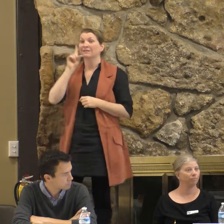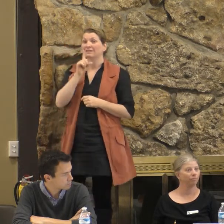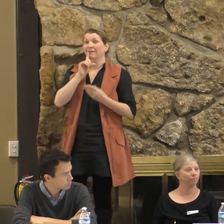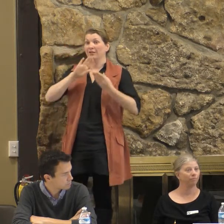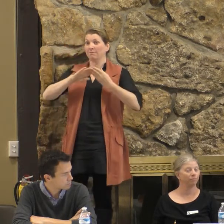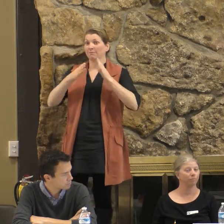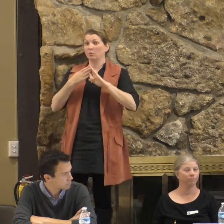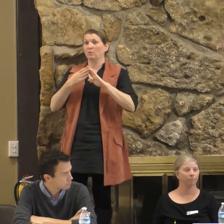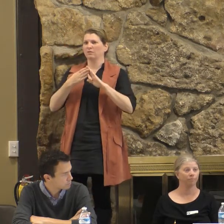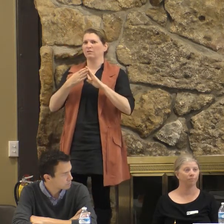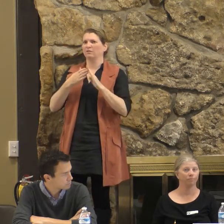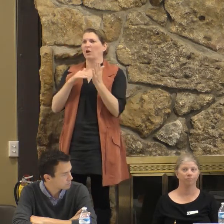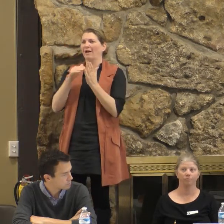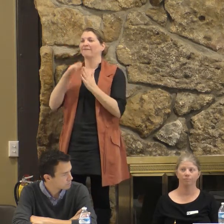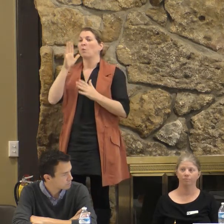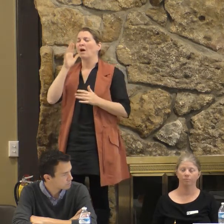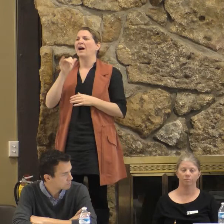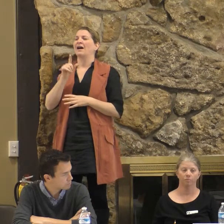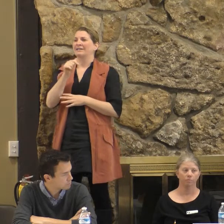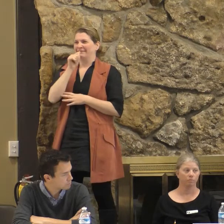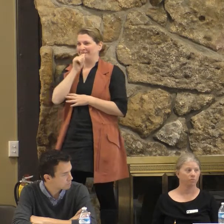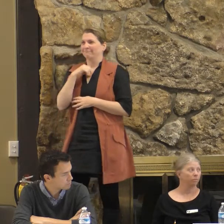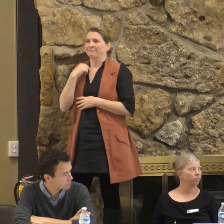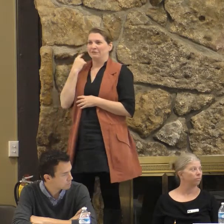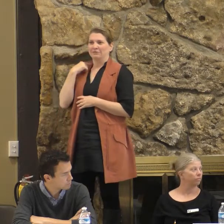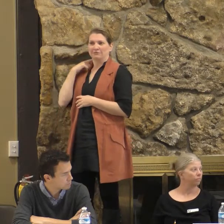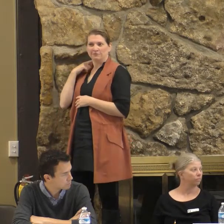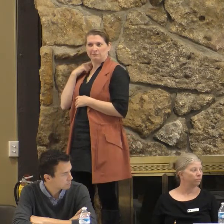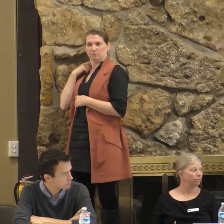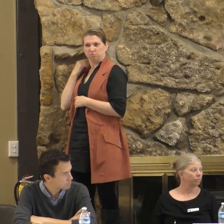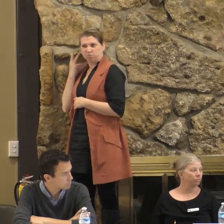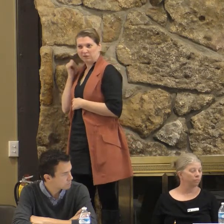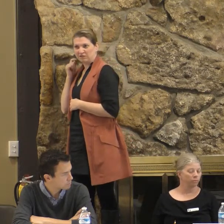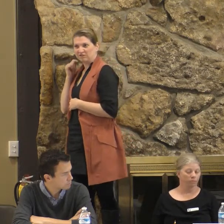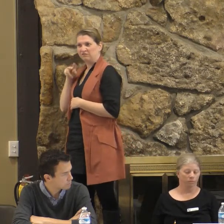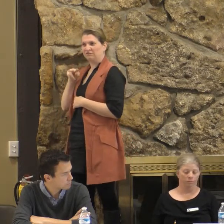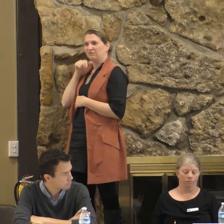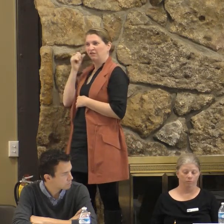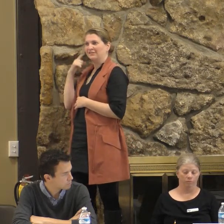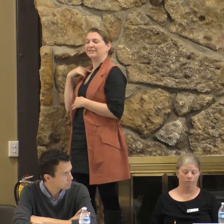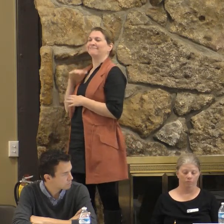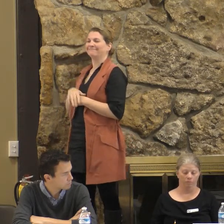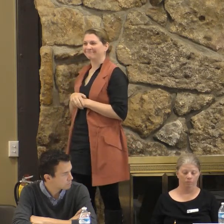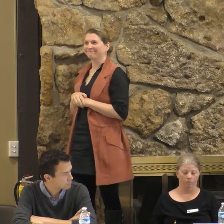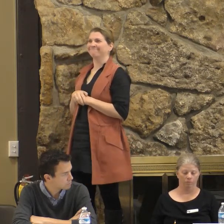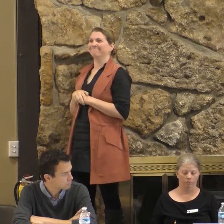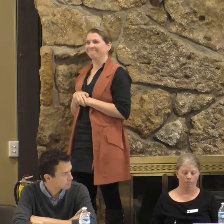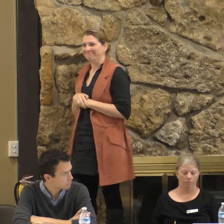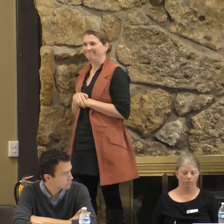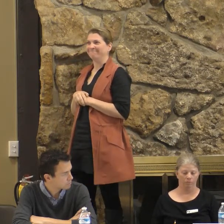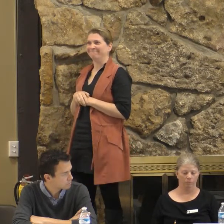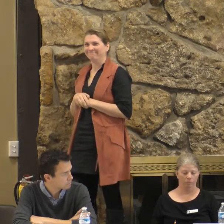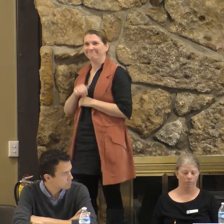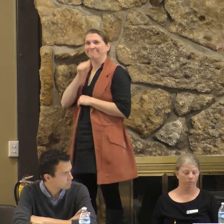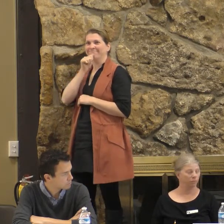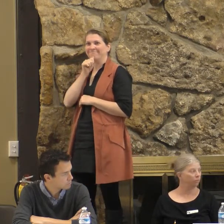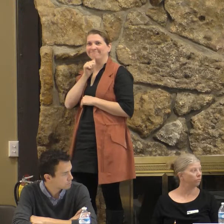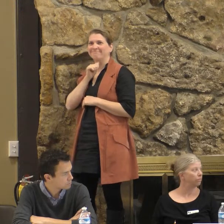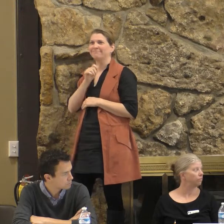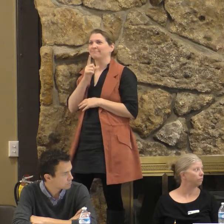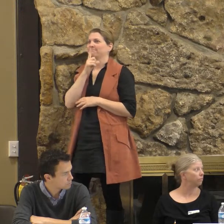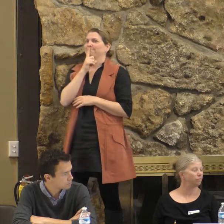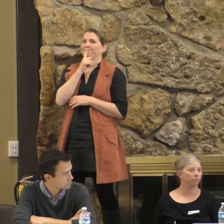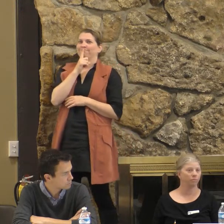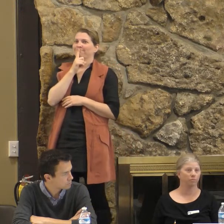to communicate with them does not indicate understanding. It may simply be that that person is attempting to recognize that you